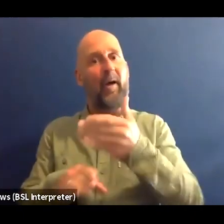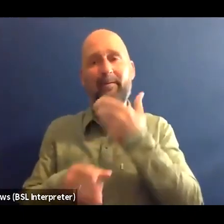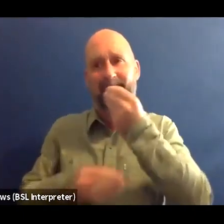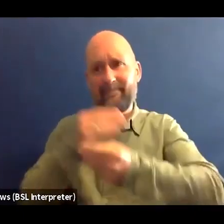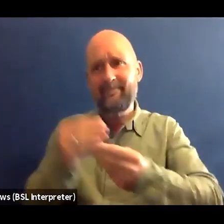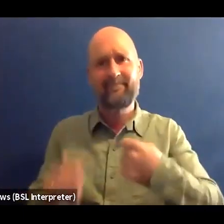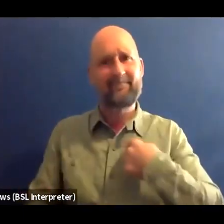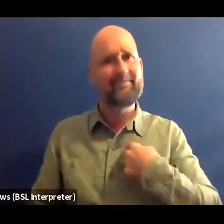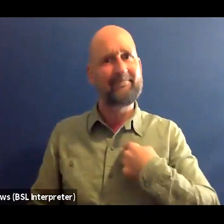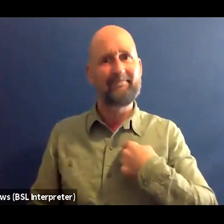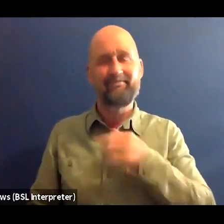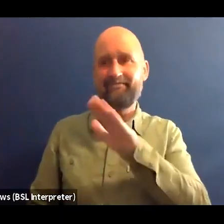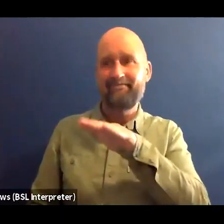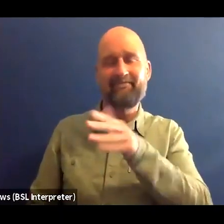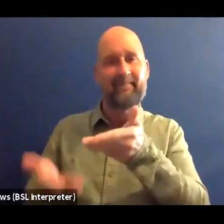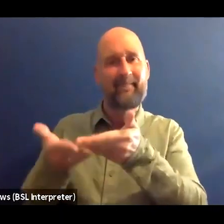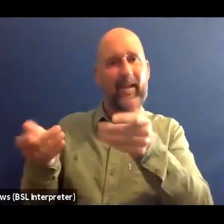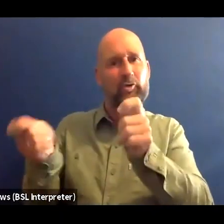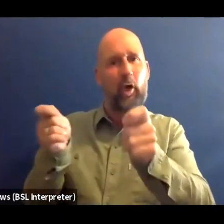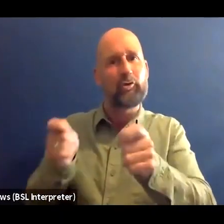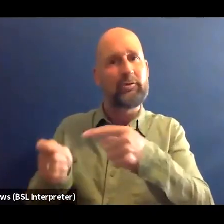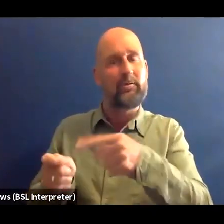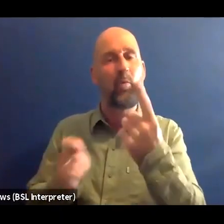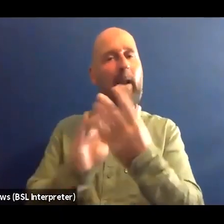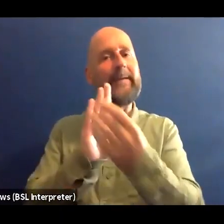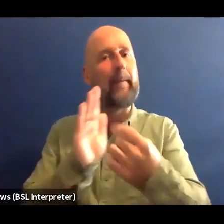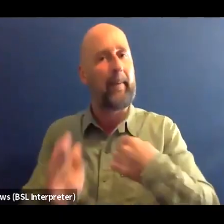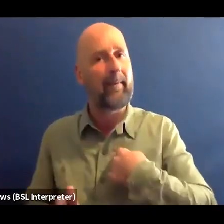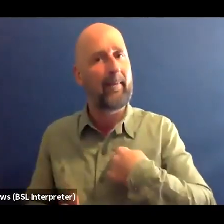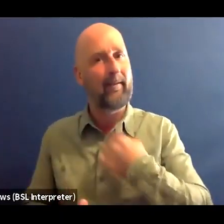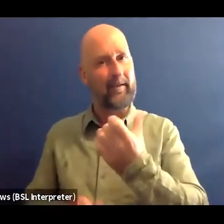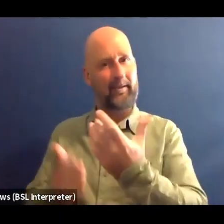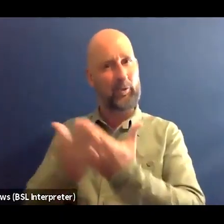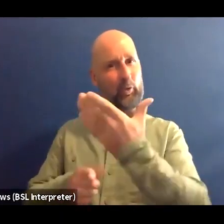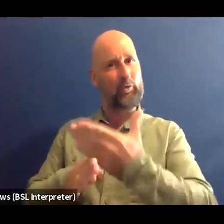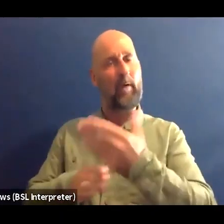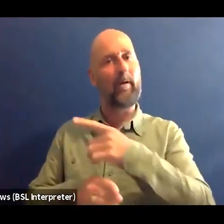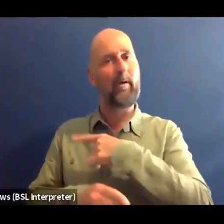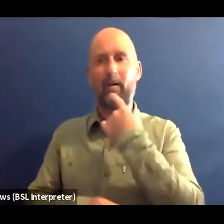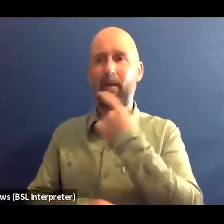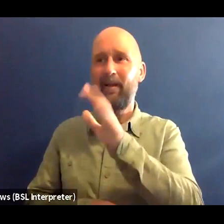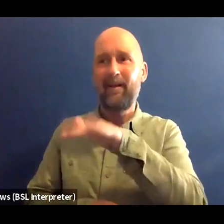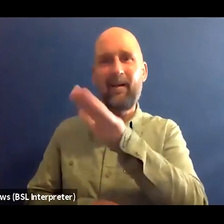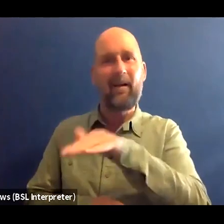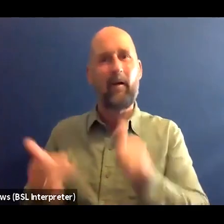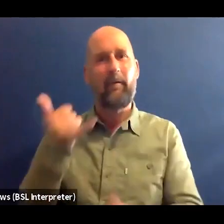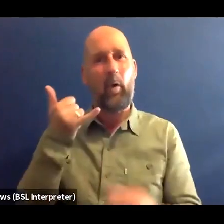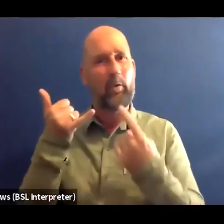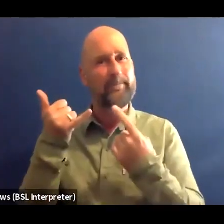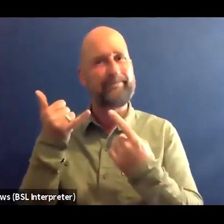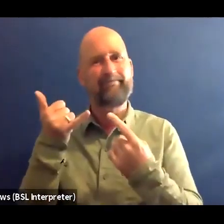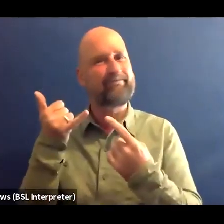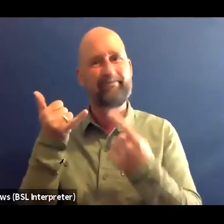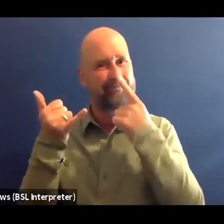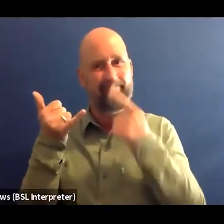about anything I might need. So for example, I said about not really being able to use the phone and